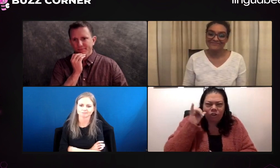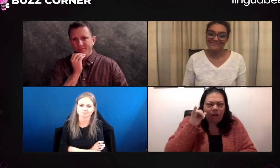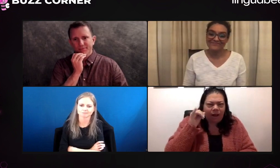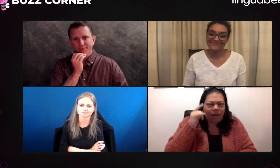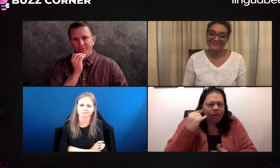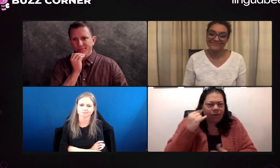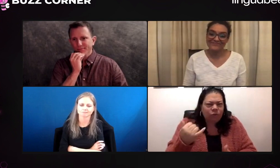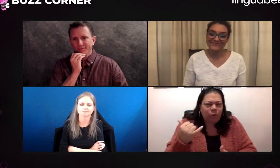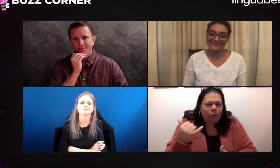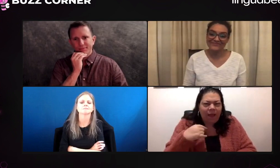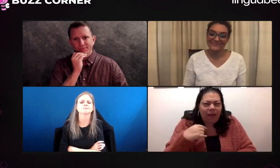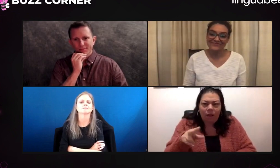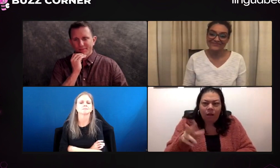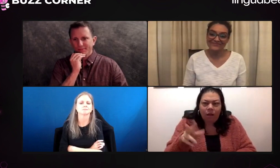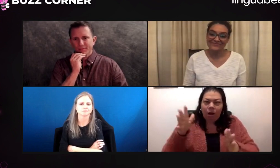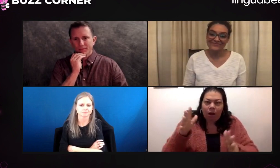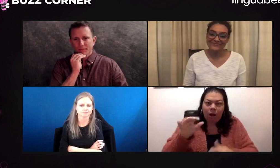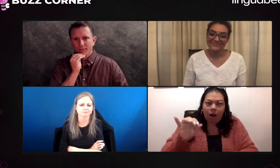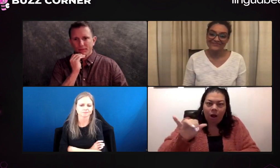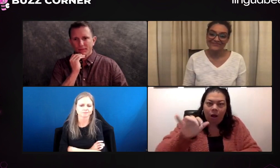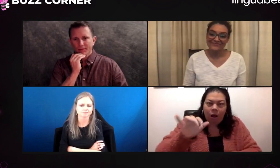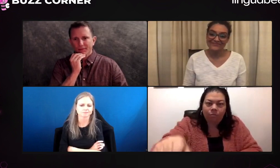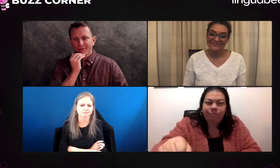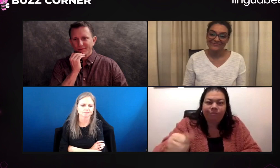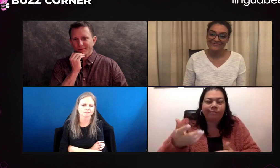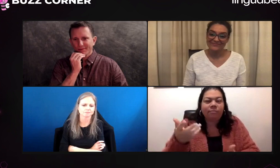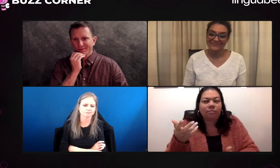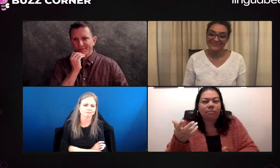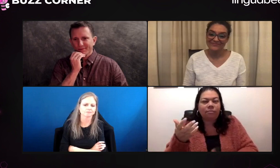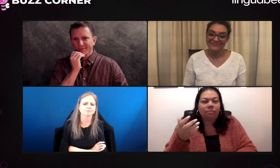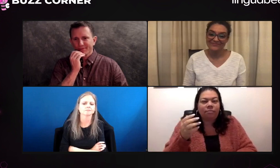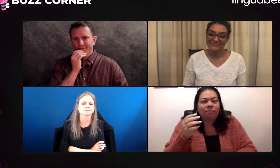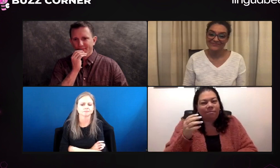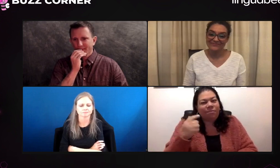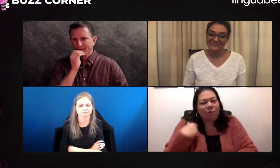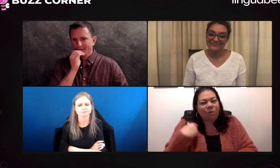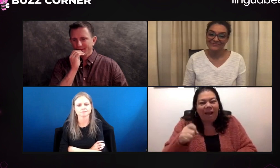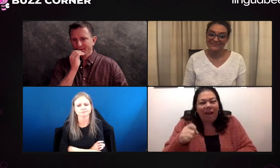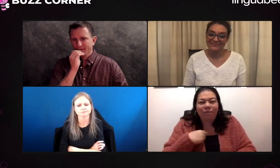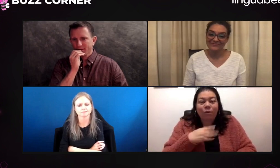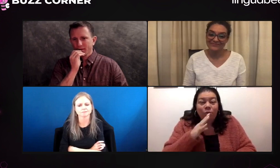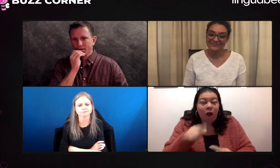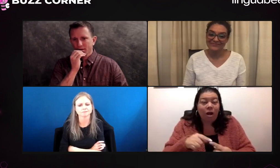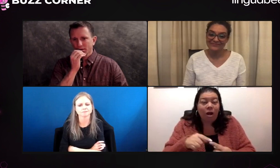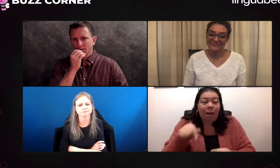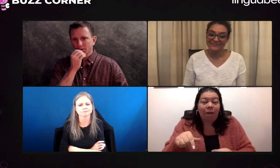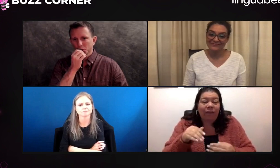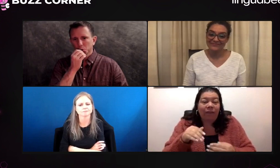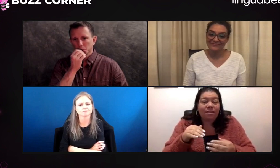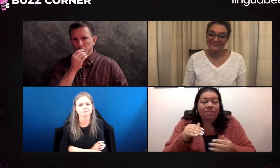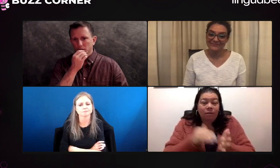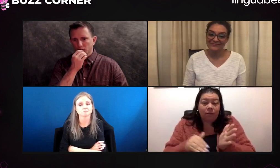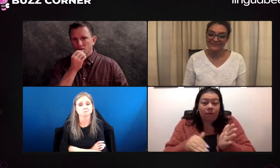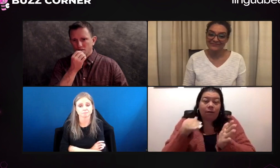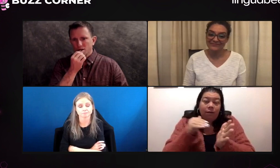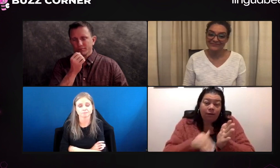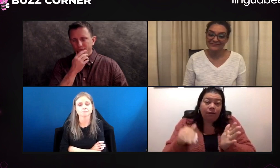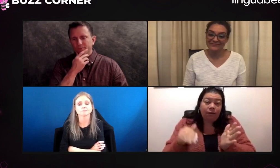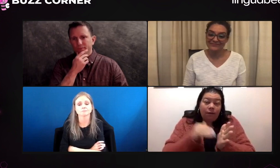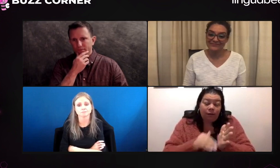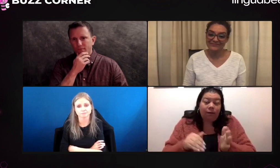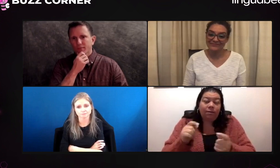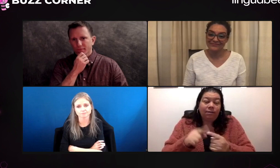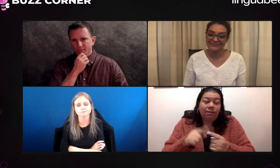available. You know, that just happened to me yesterday and again today, that I thought like, wow, this would have been useful information